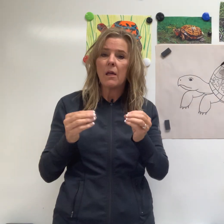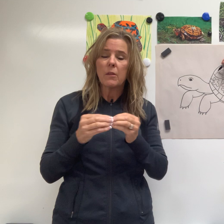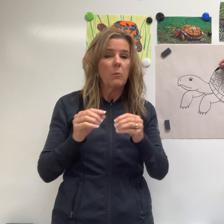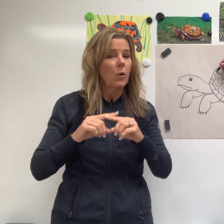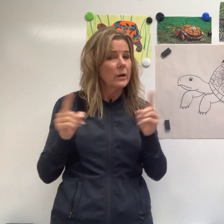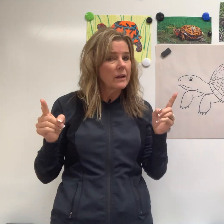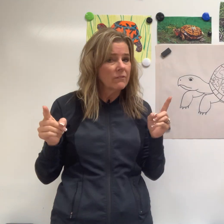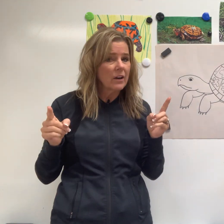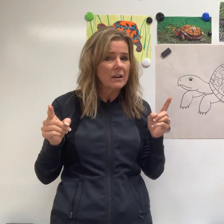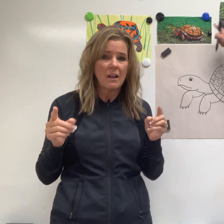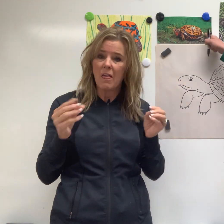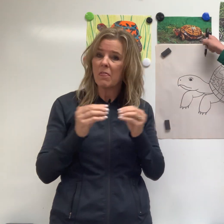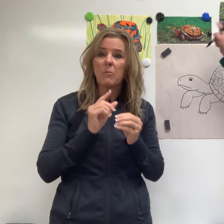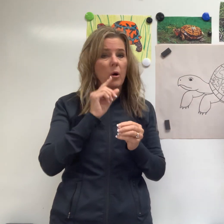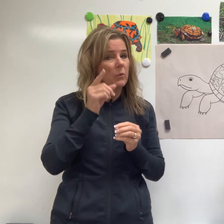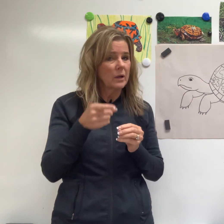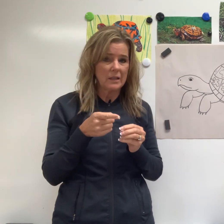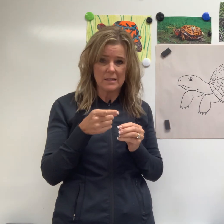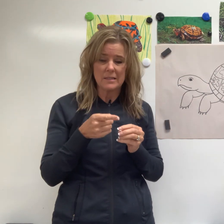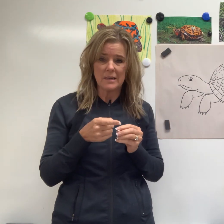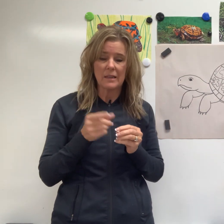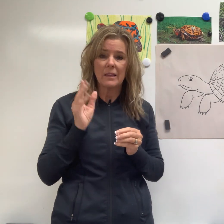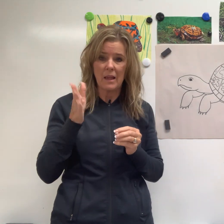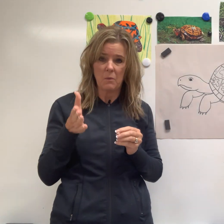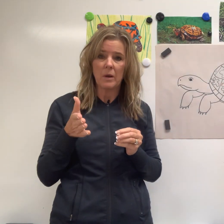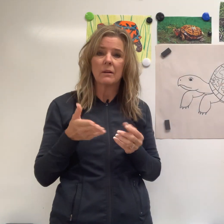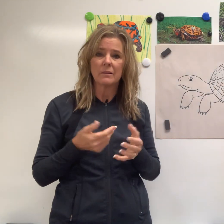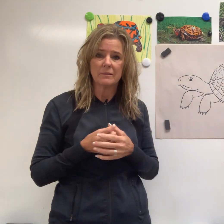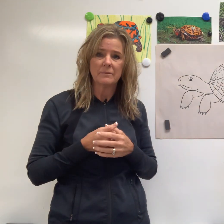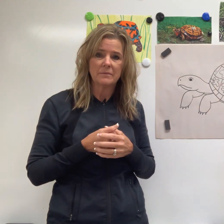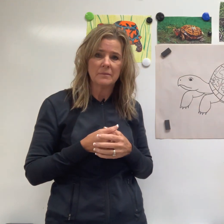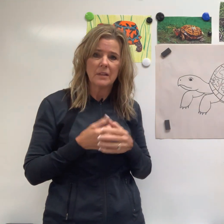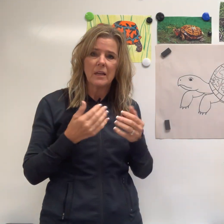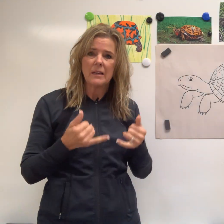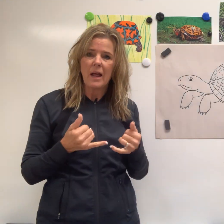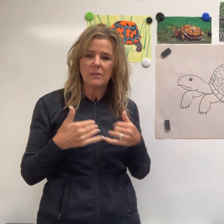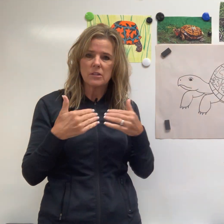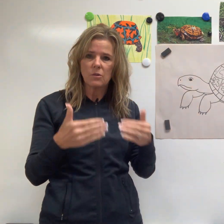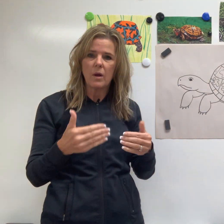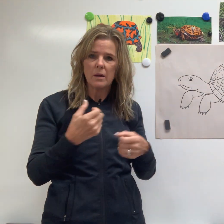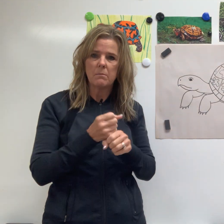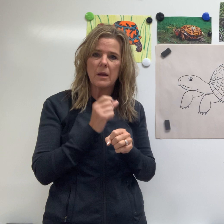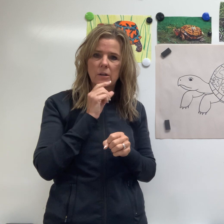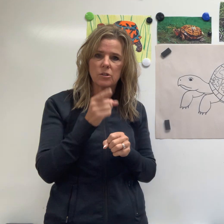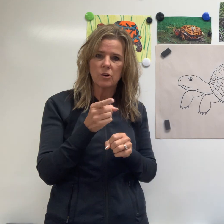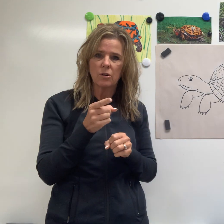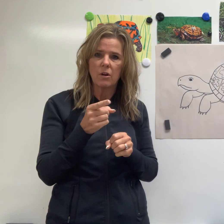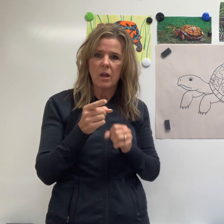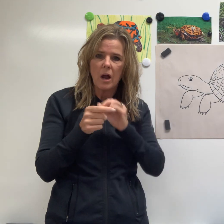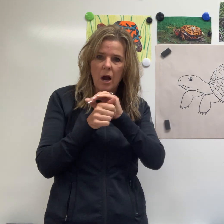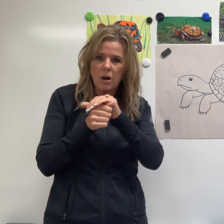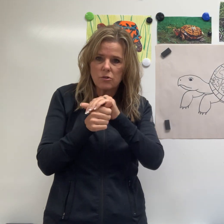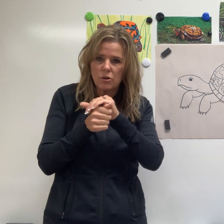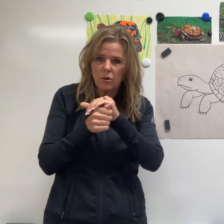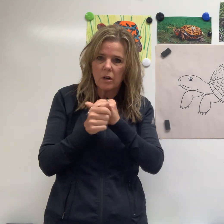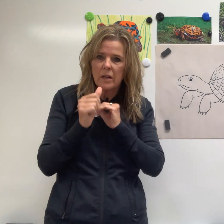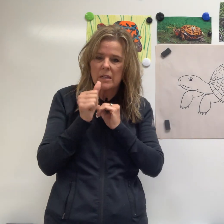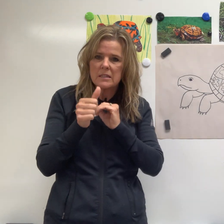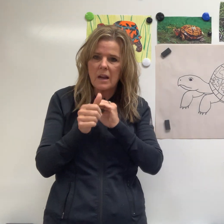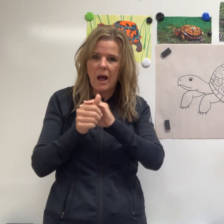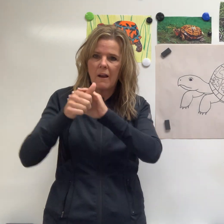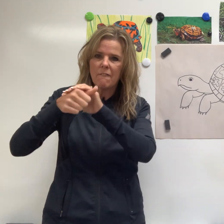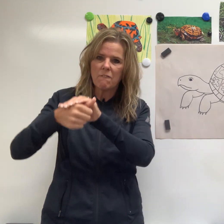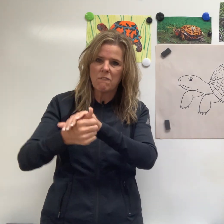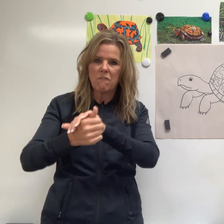they are, the more realistic they're gonna be, okay? Now, let's go ahead and make sure that our turtle is not floating. So